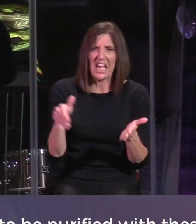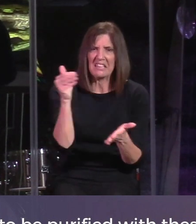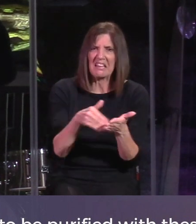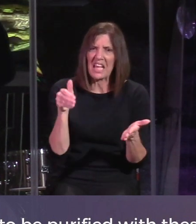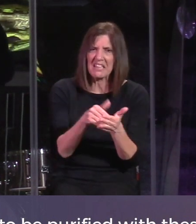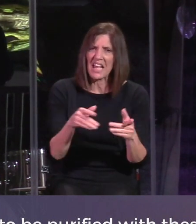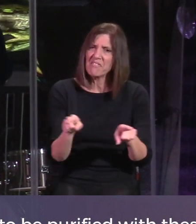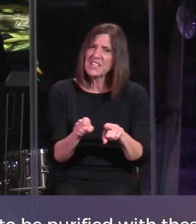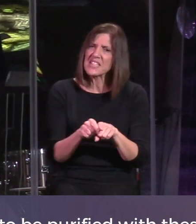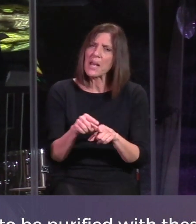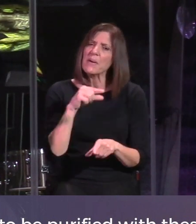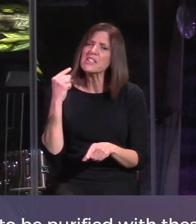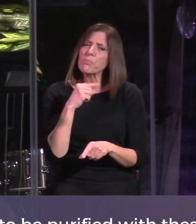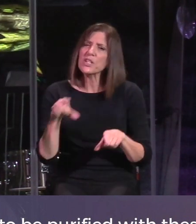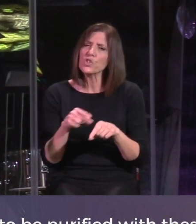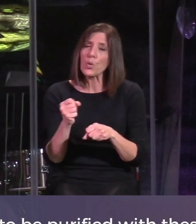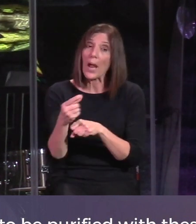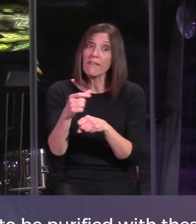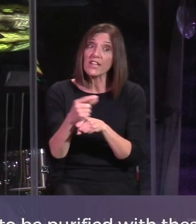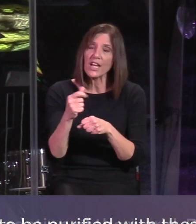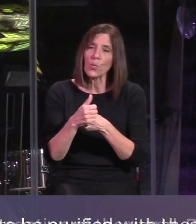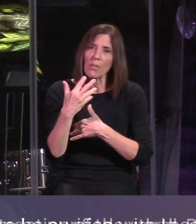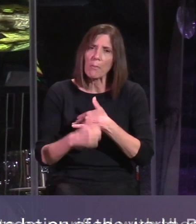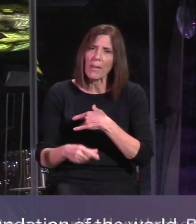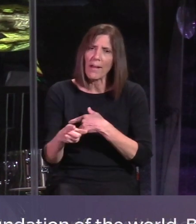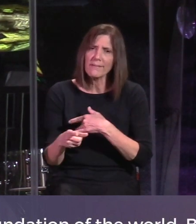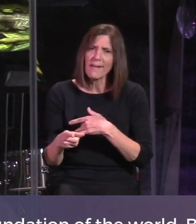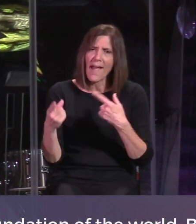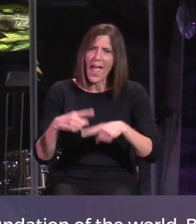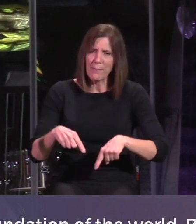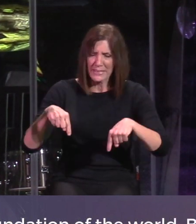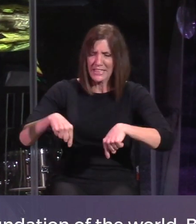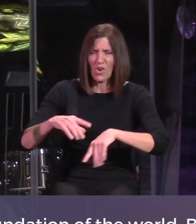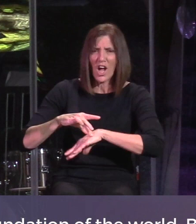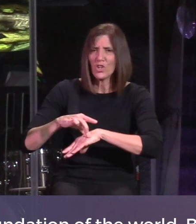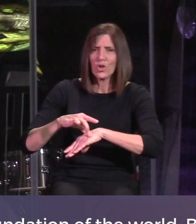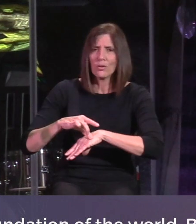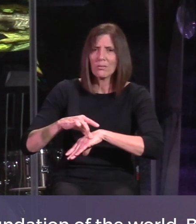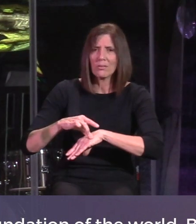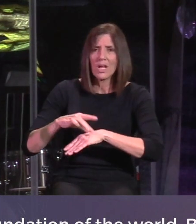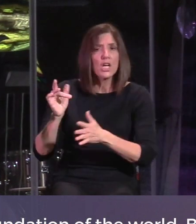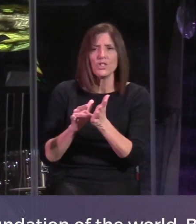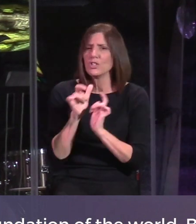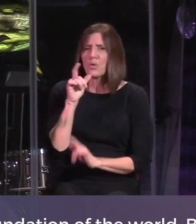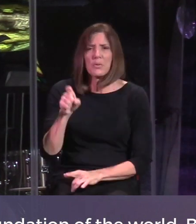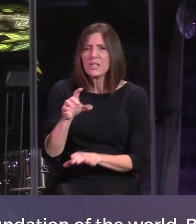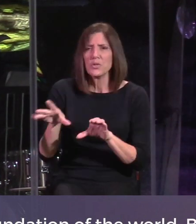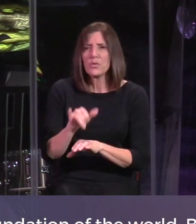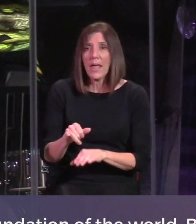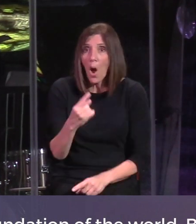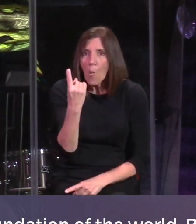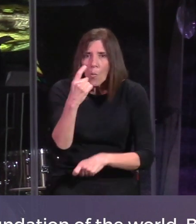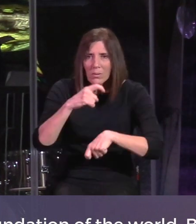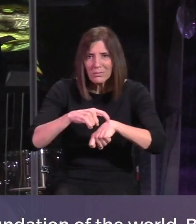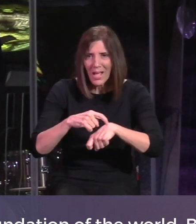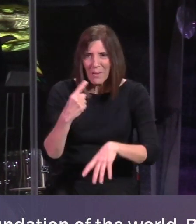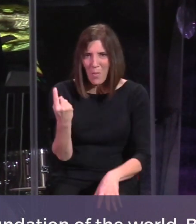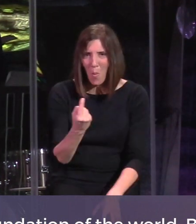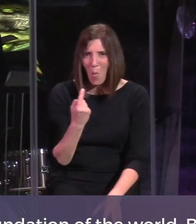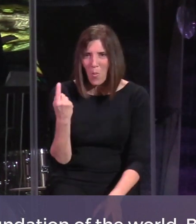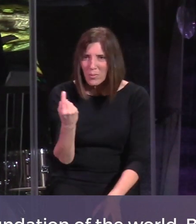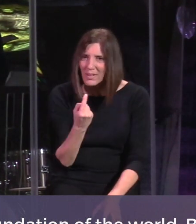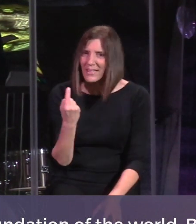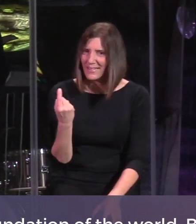enters the holy place every year with blood not his own, for then he would have had to suffer repeatedly since the foundation of the